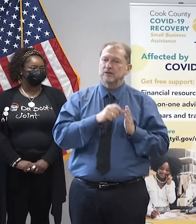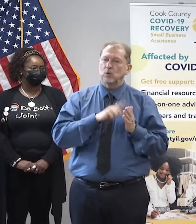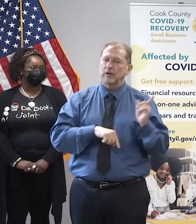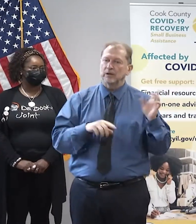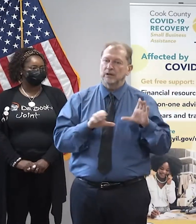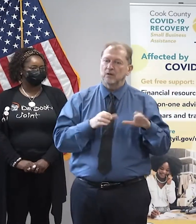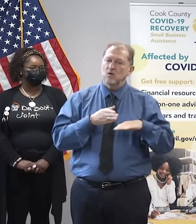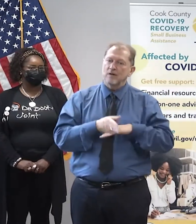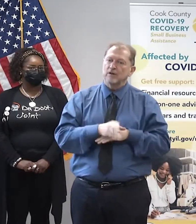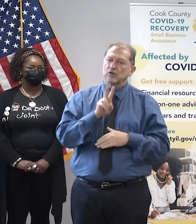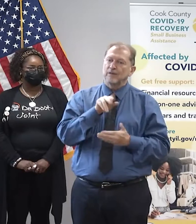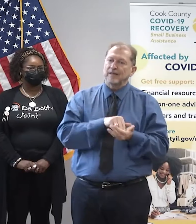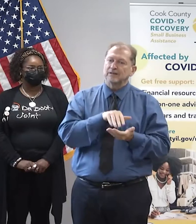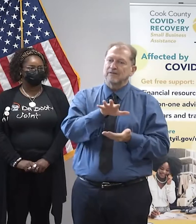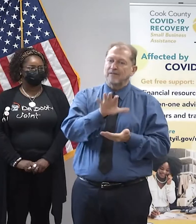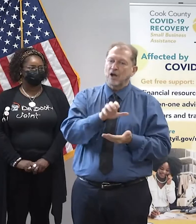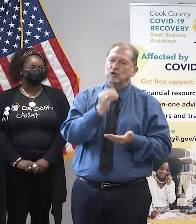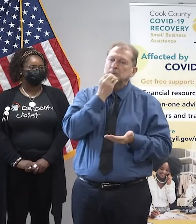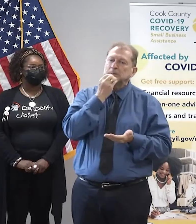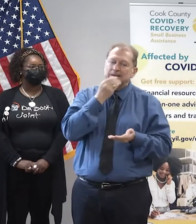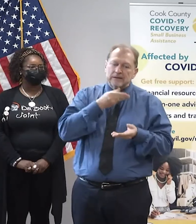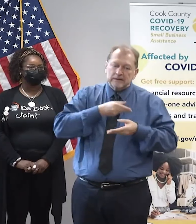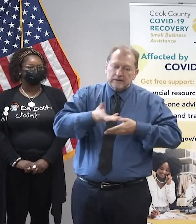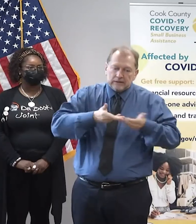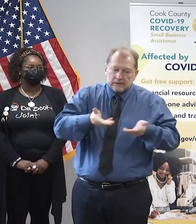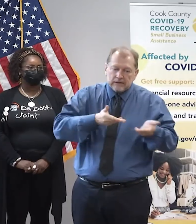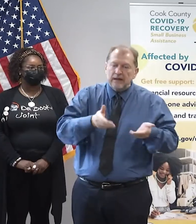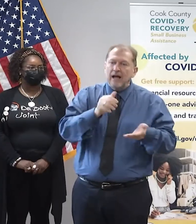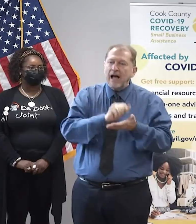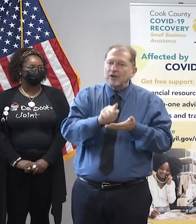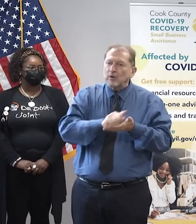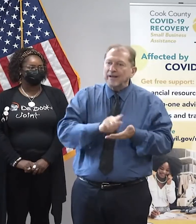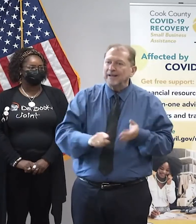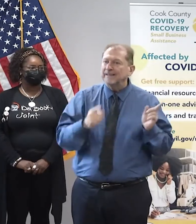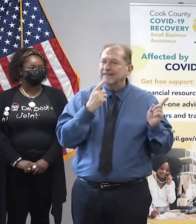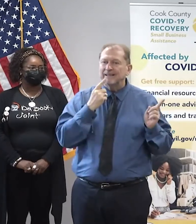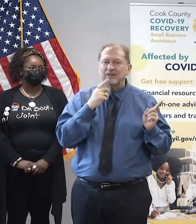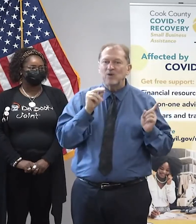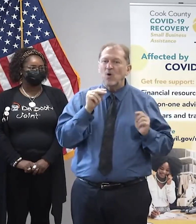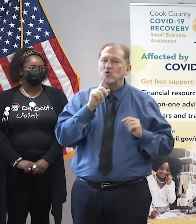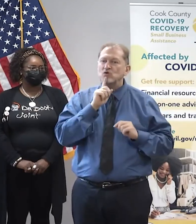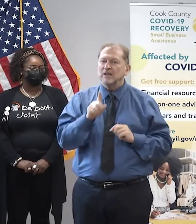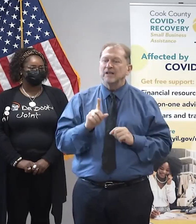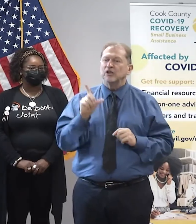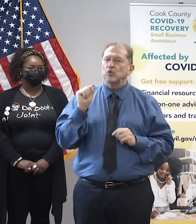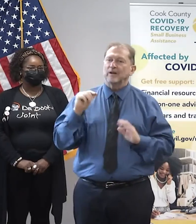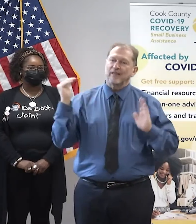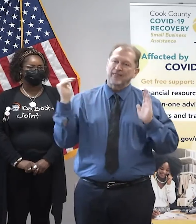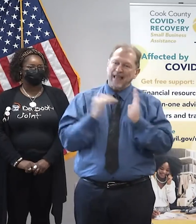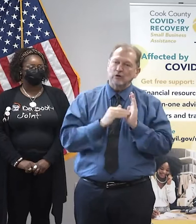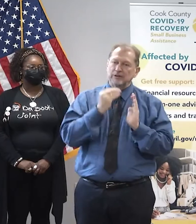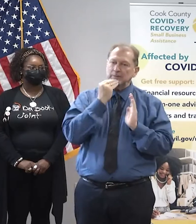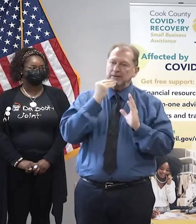over 2,500 meals a week, but he just told me it was over 20,000 meals in total